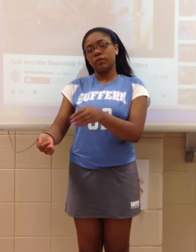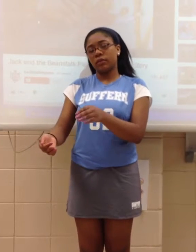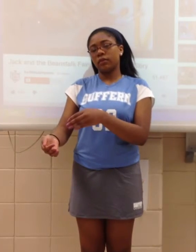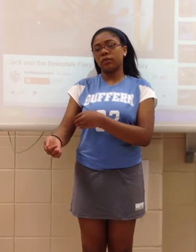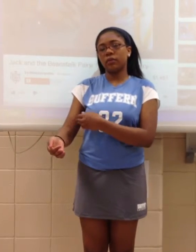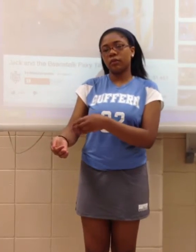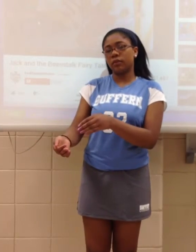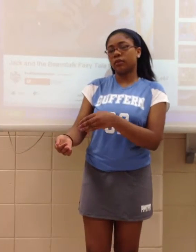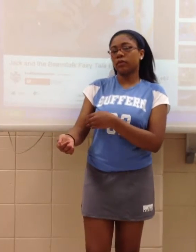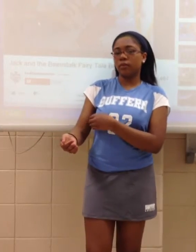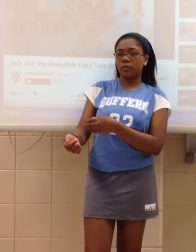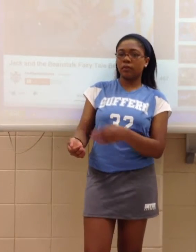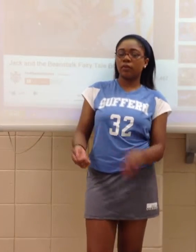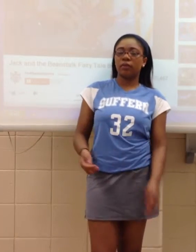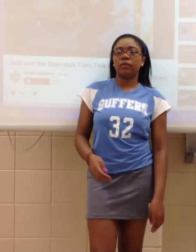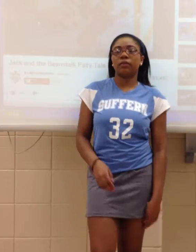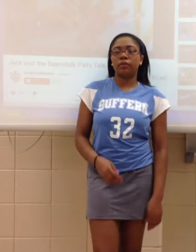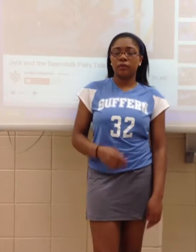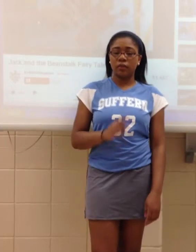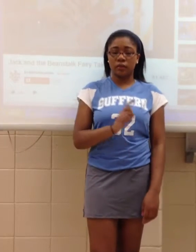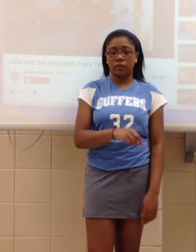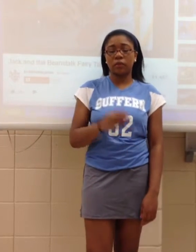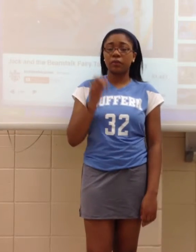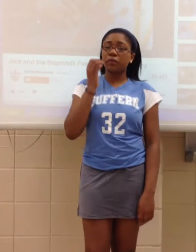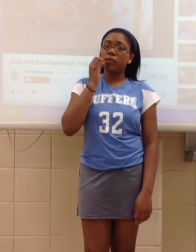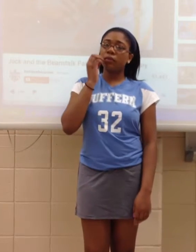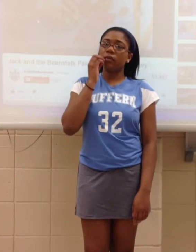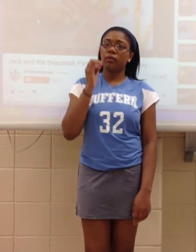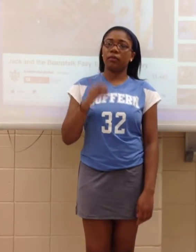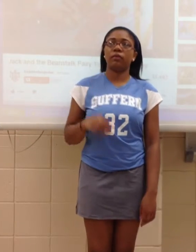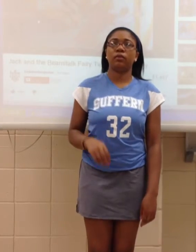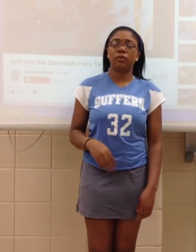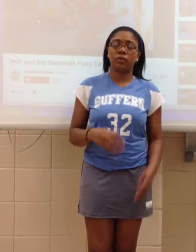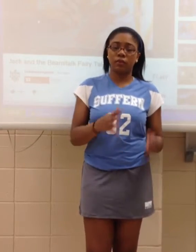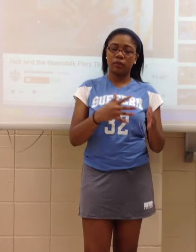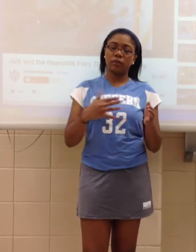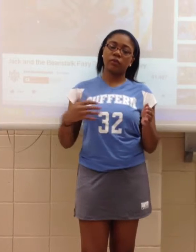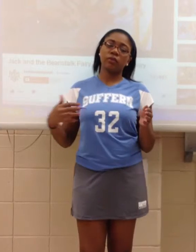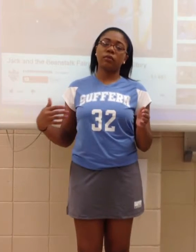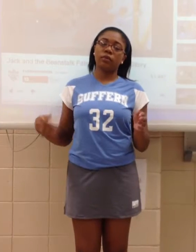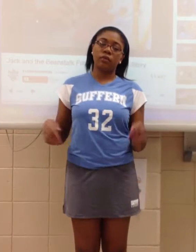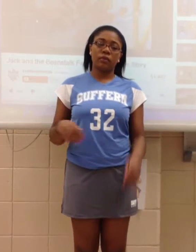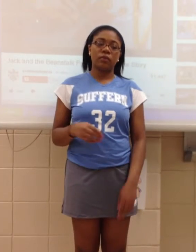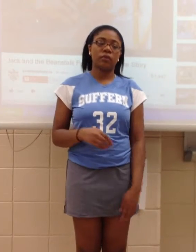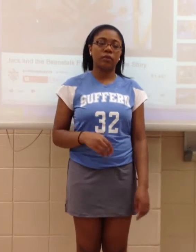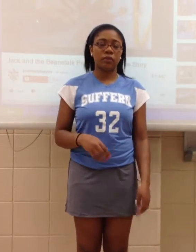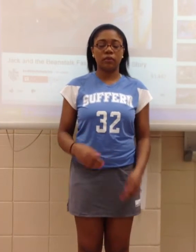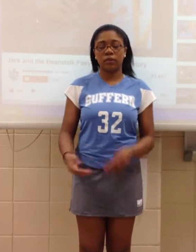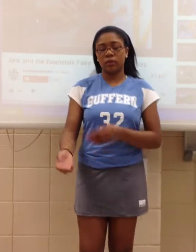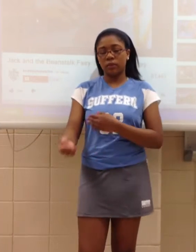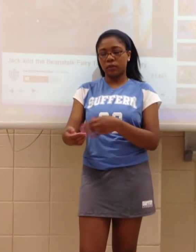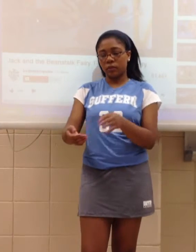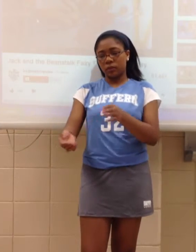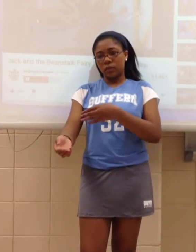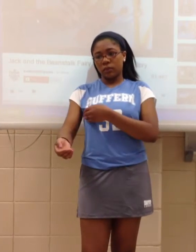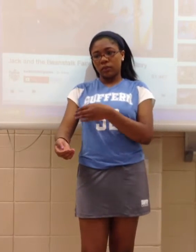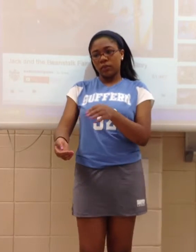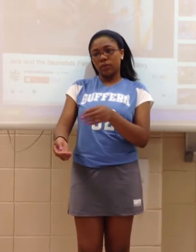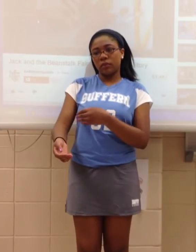voice. The giant ate his supper while the harp played and sang. While the giant was full, the harp's music lulled him